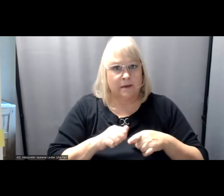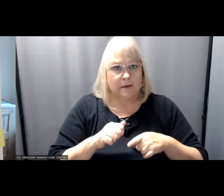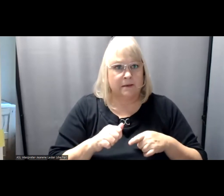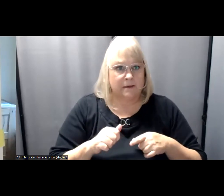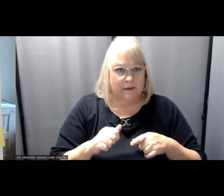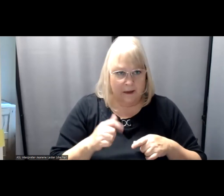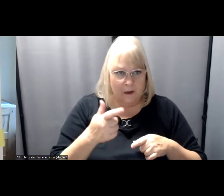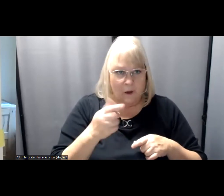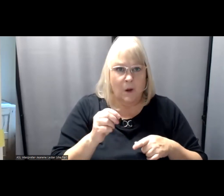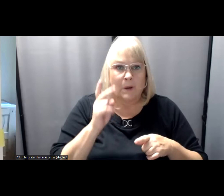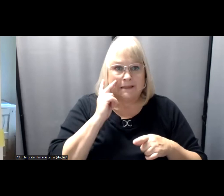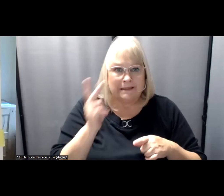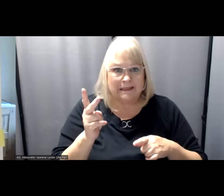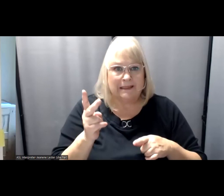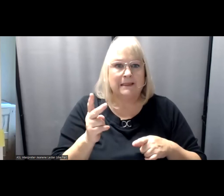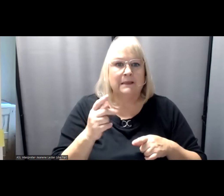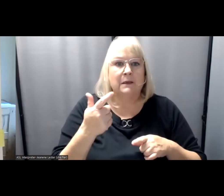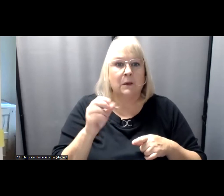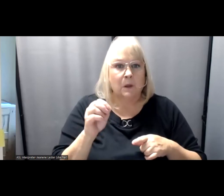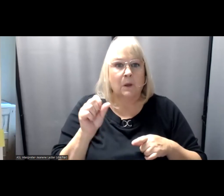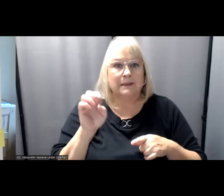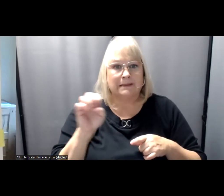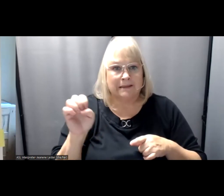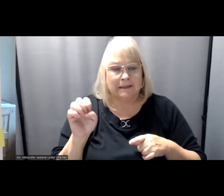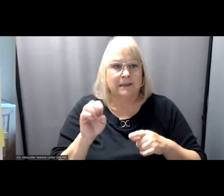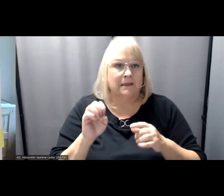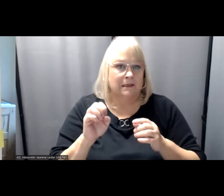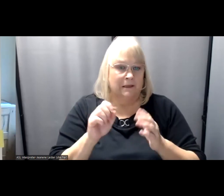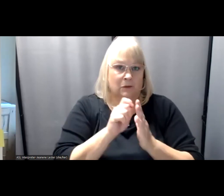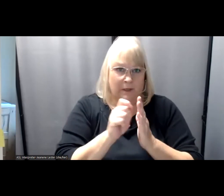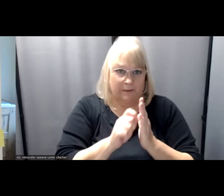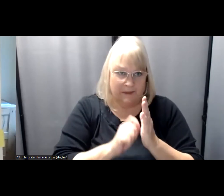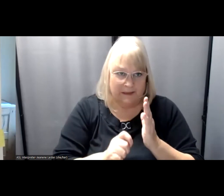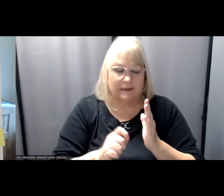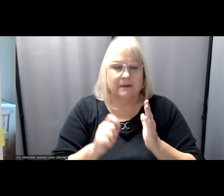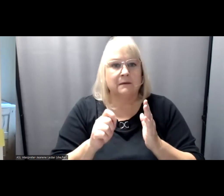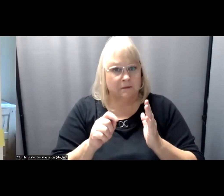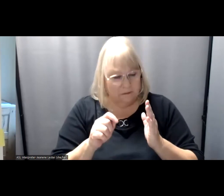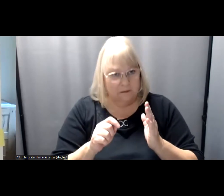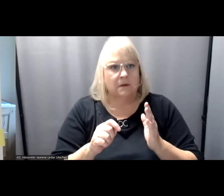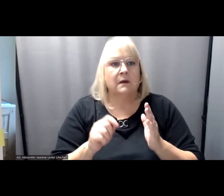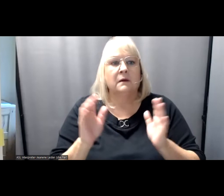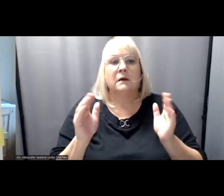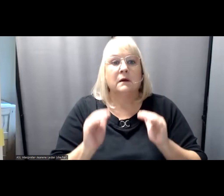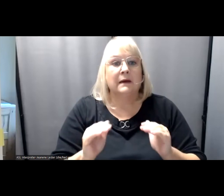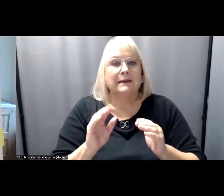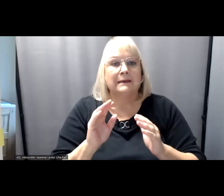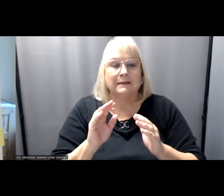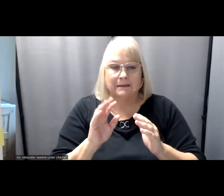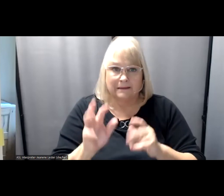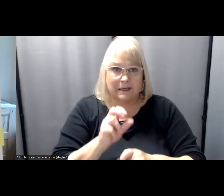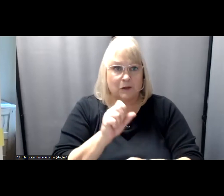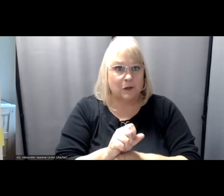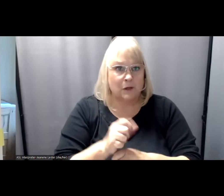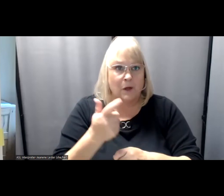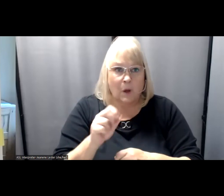over. That's one of the things you can be doing in this pre-work time, as well as scheduling the go see one-on-one meetings to